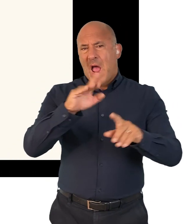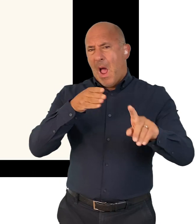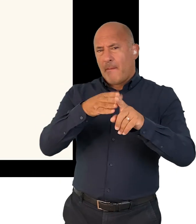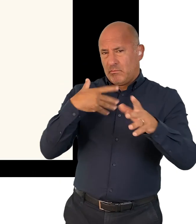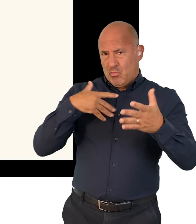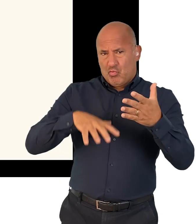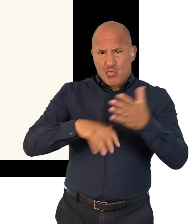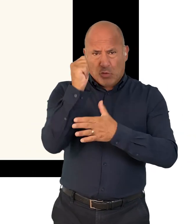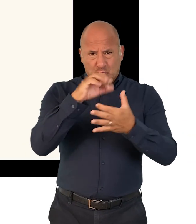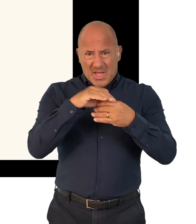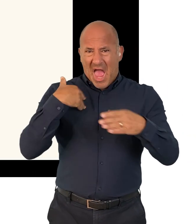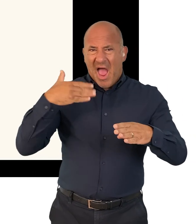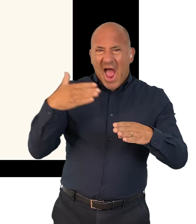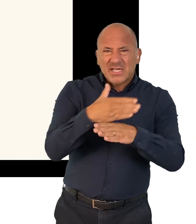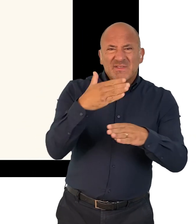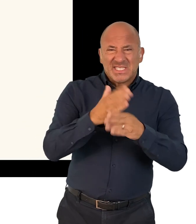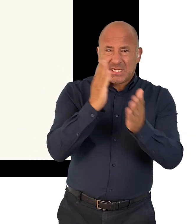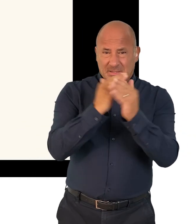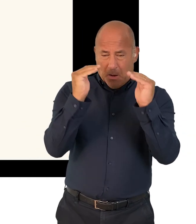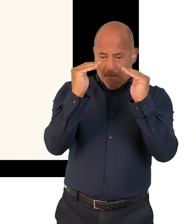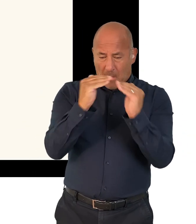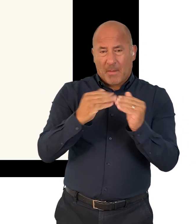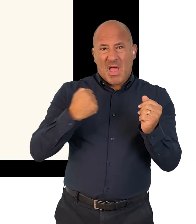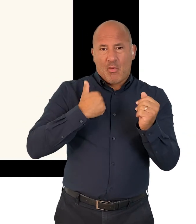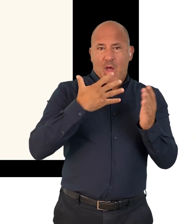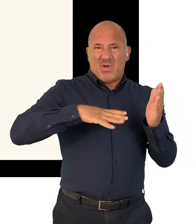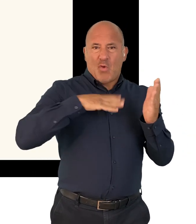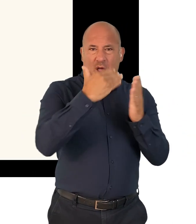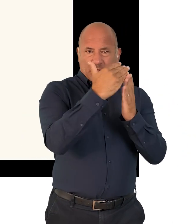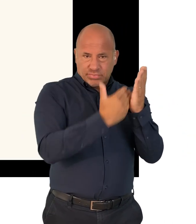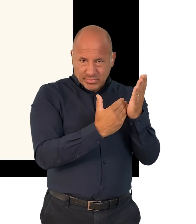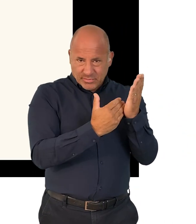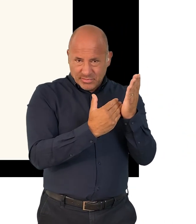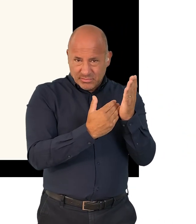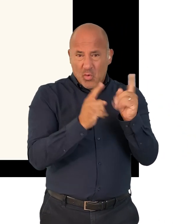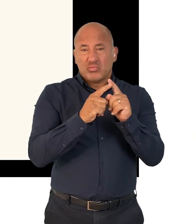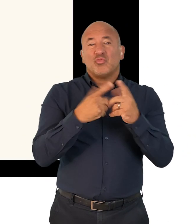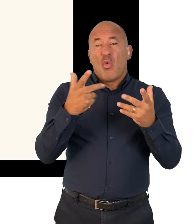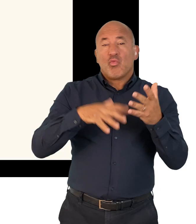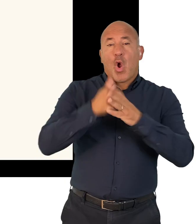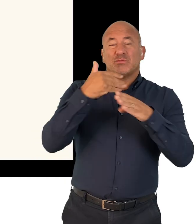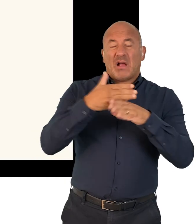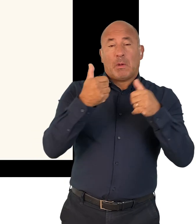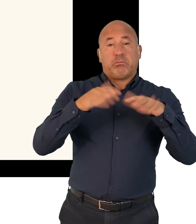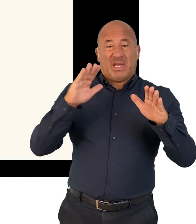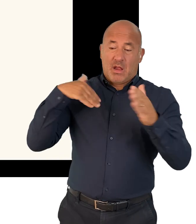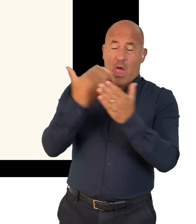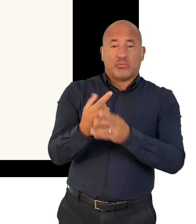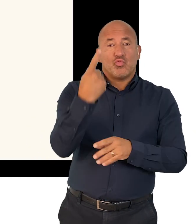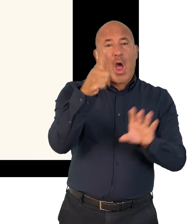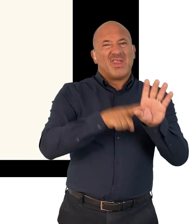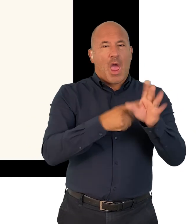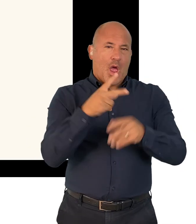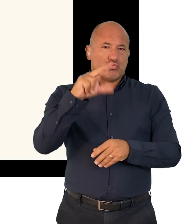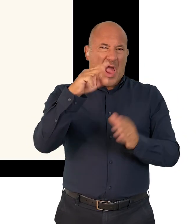that their primary aims are cultural, the activities they are applying for fall within our remit, that they have presented or